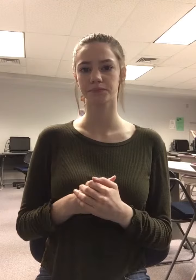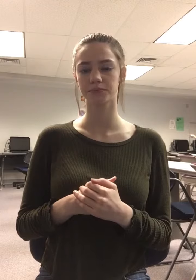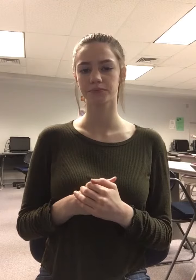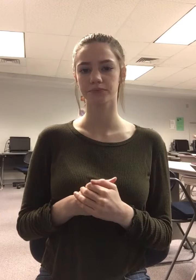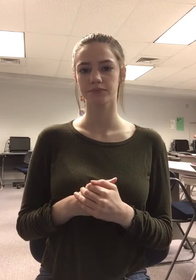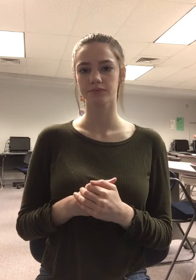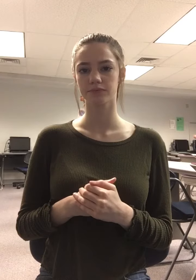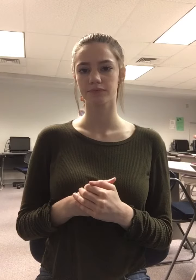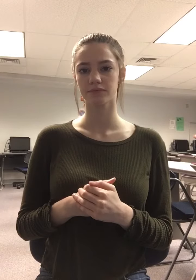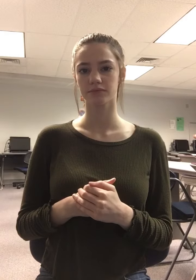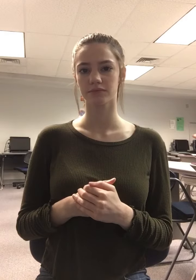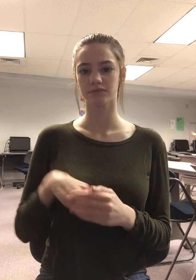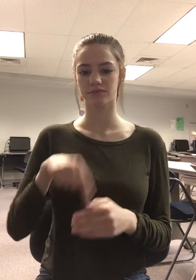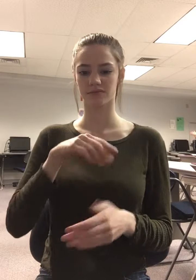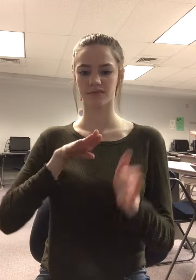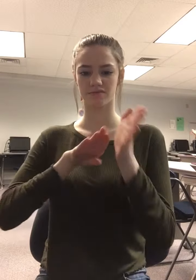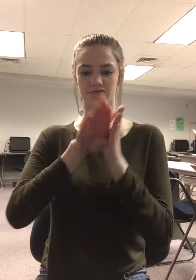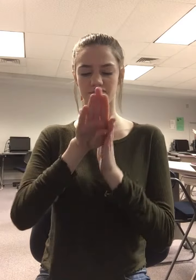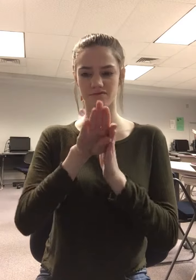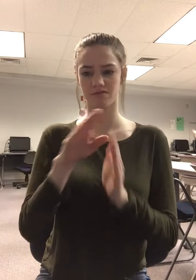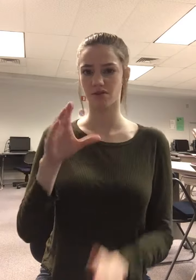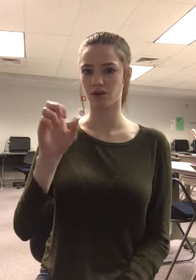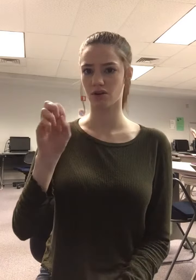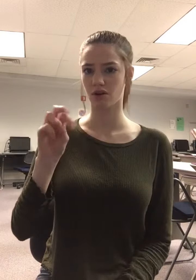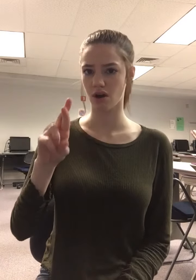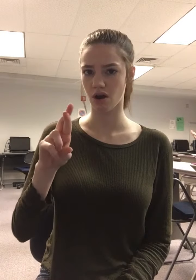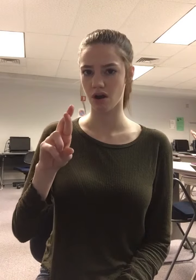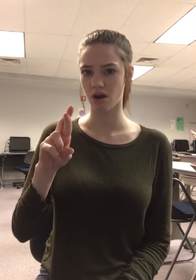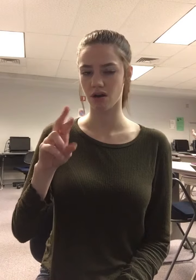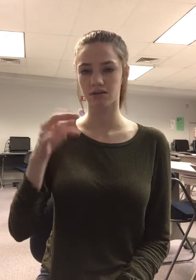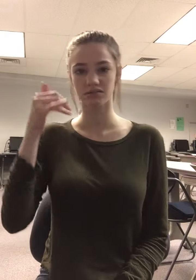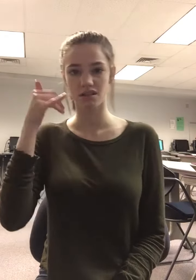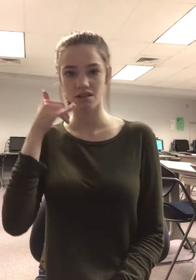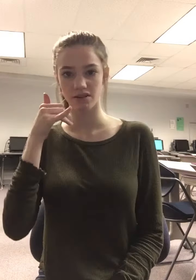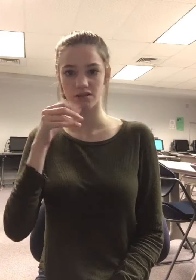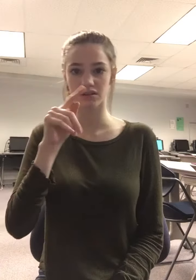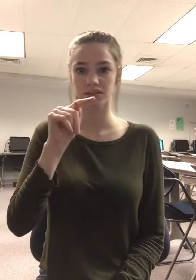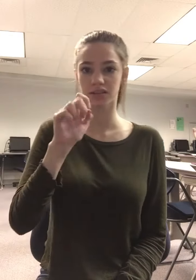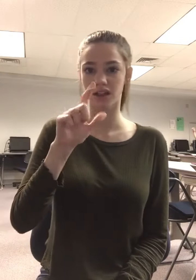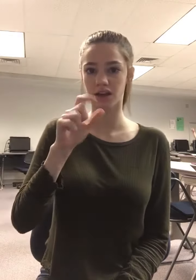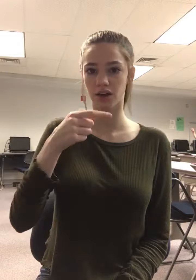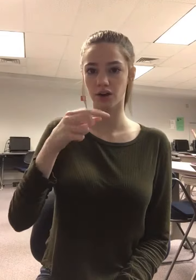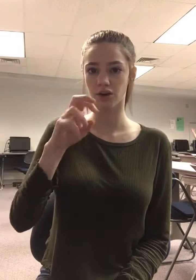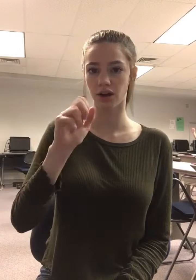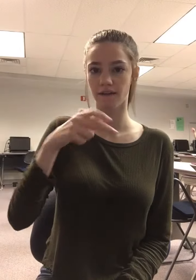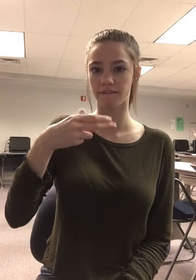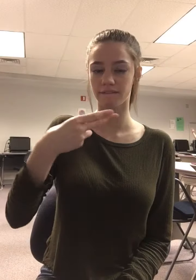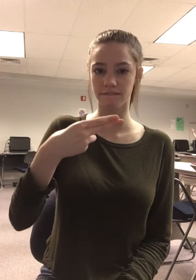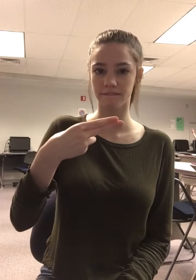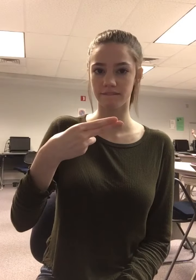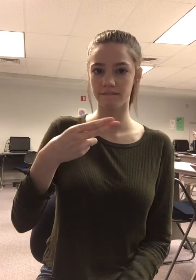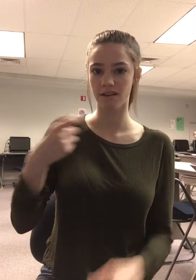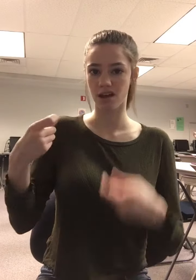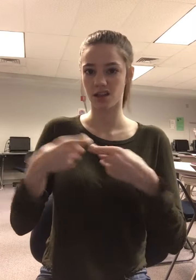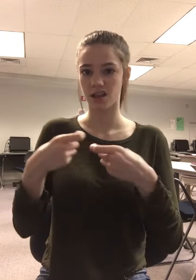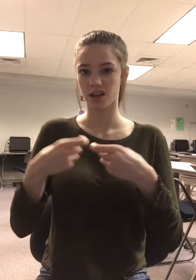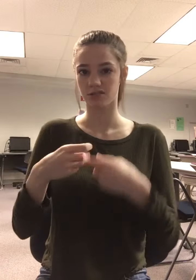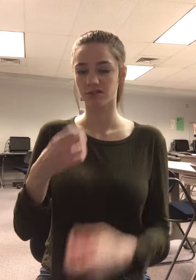We developed the automobile, telephone and telegraph, the electric light bulb,